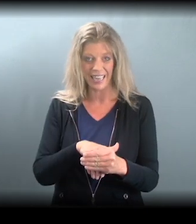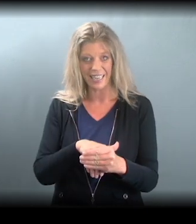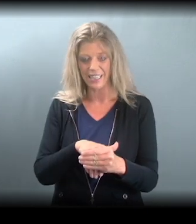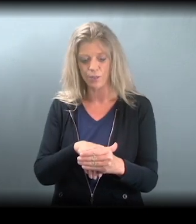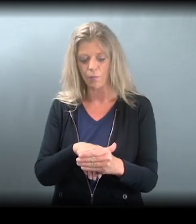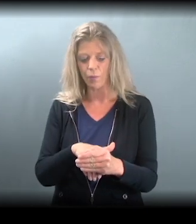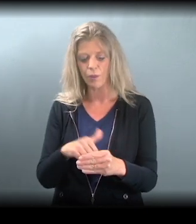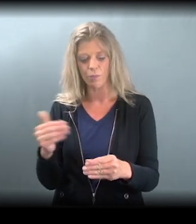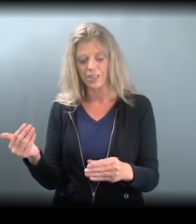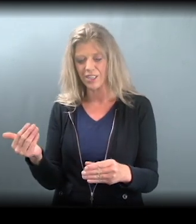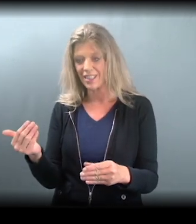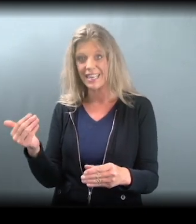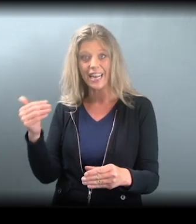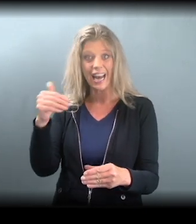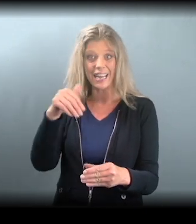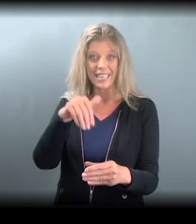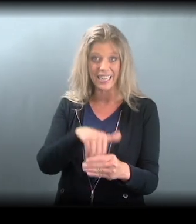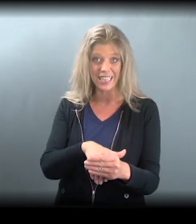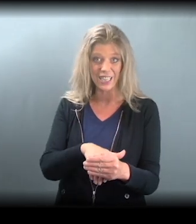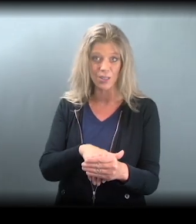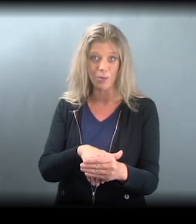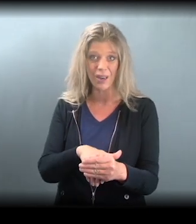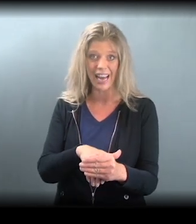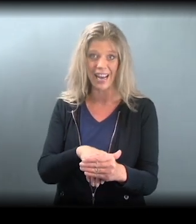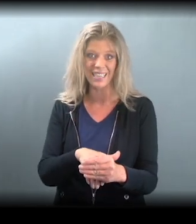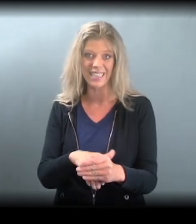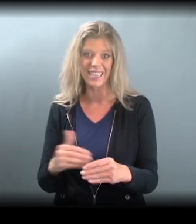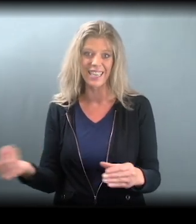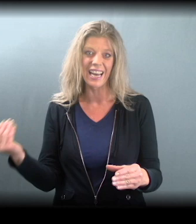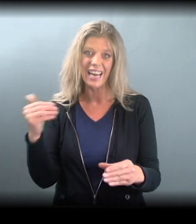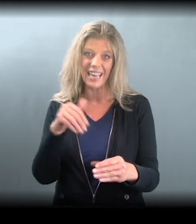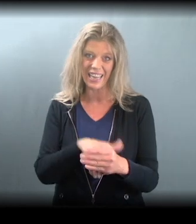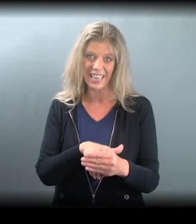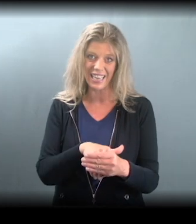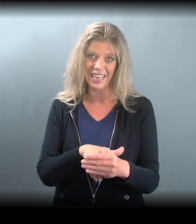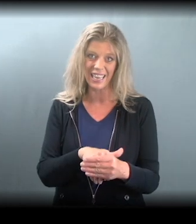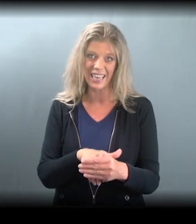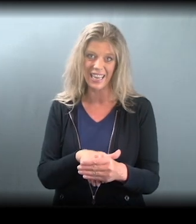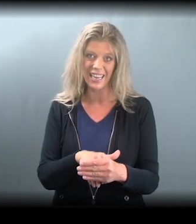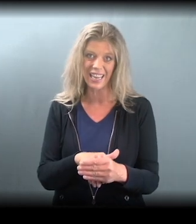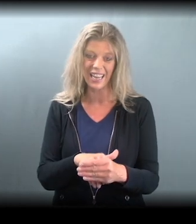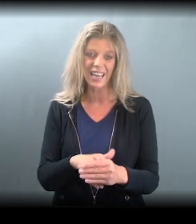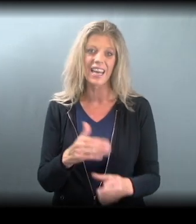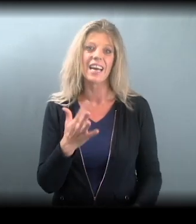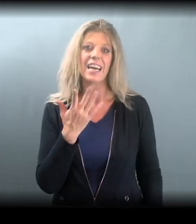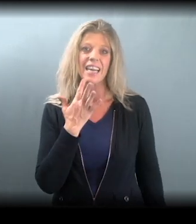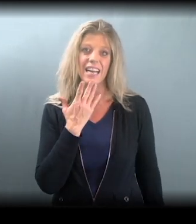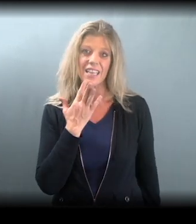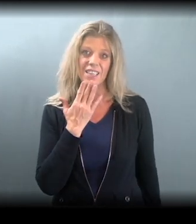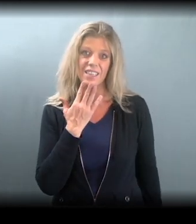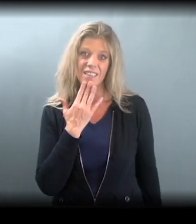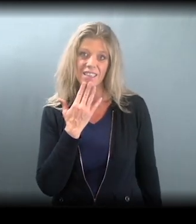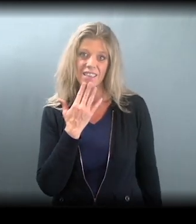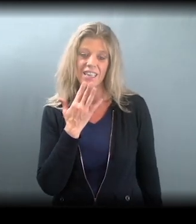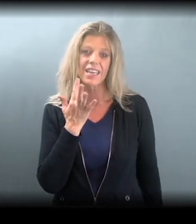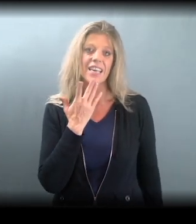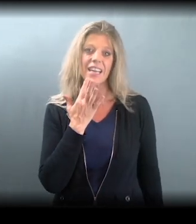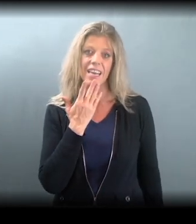in. Put your lead hand in your support hand. In, color,